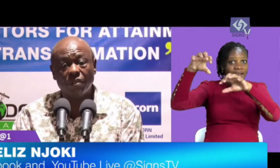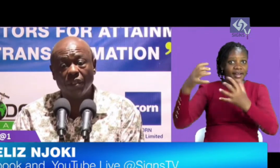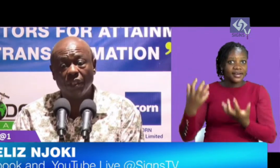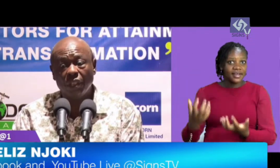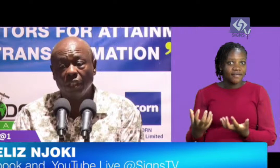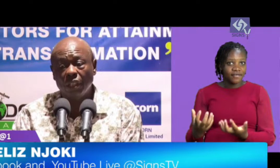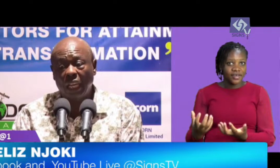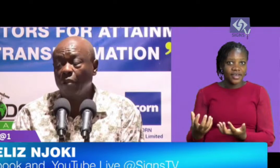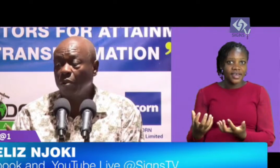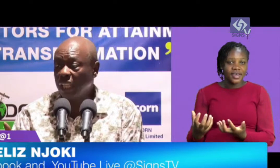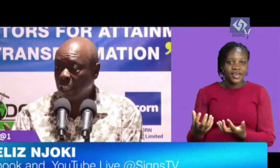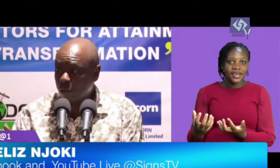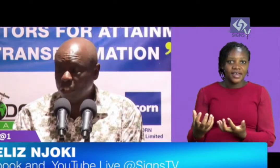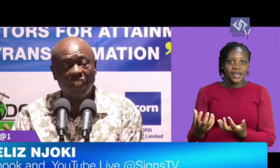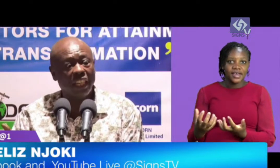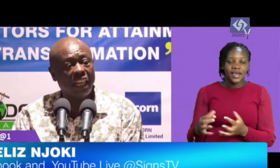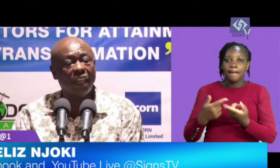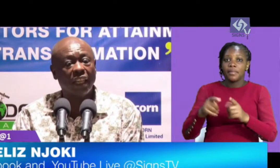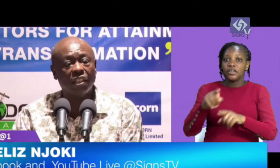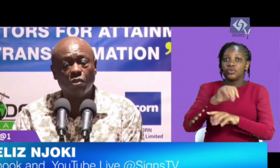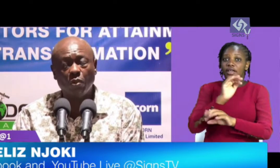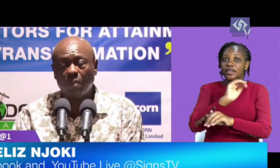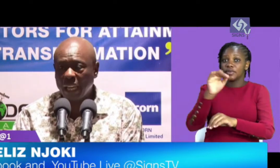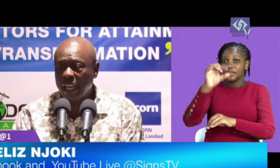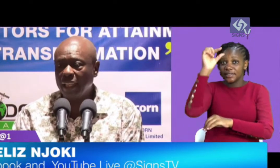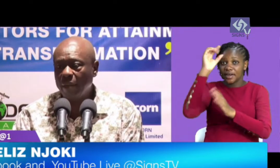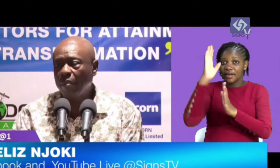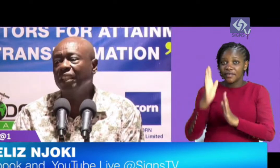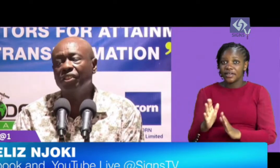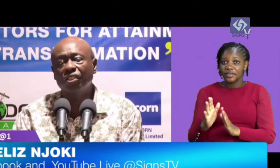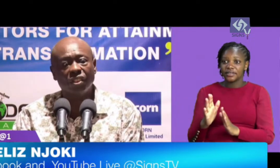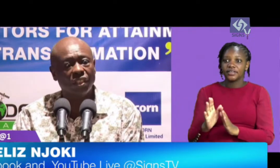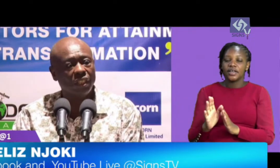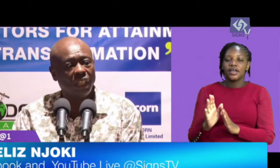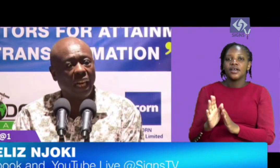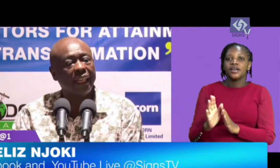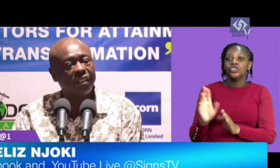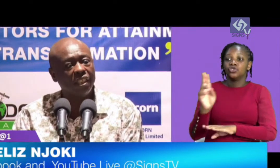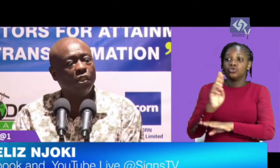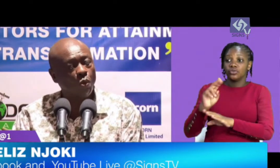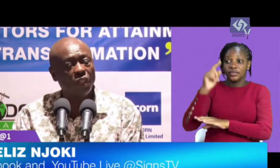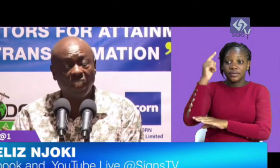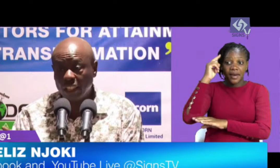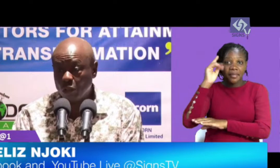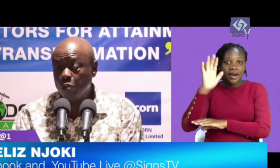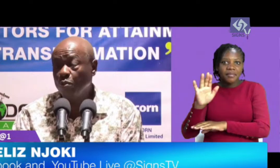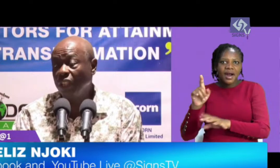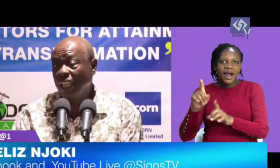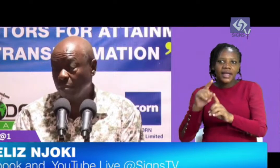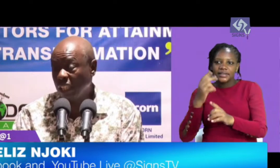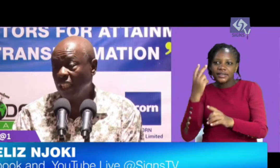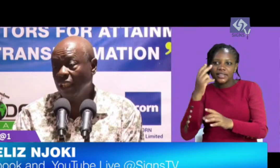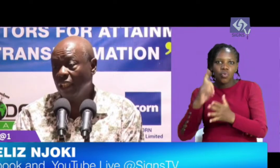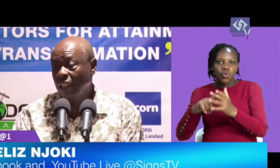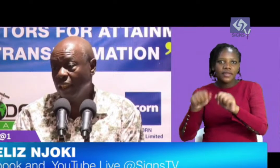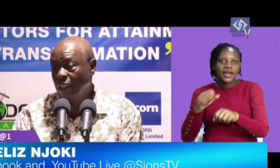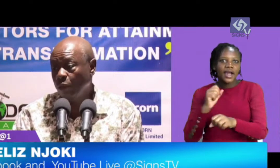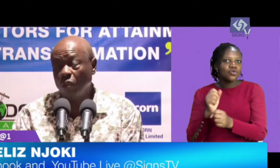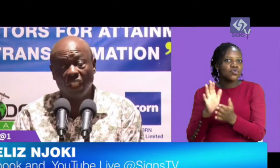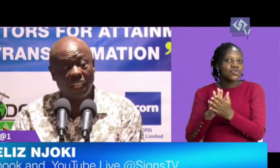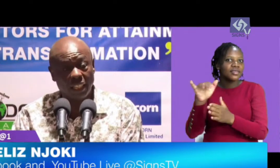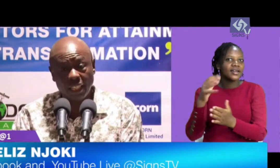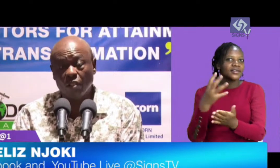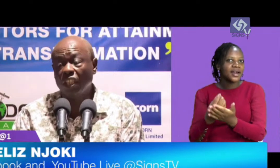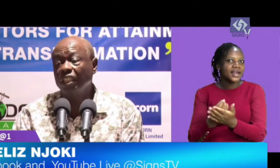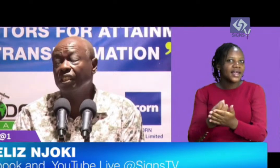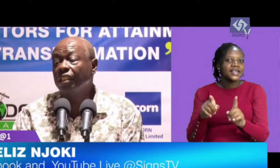revenue. And we are requesting governors to apply their minds and see what they can do with that money,